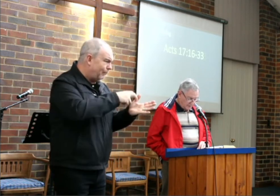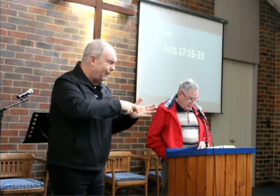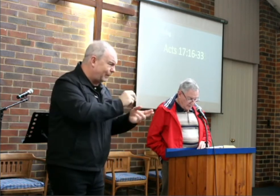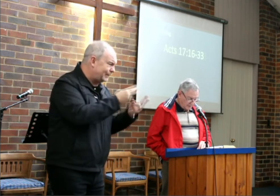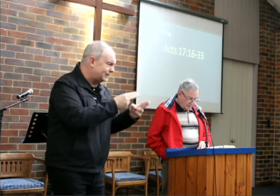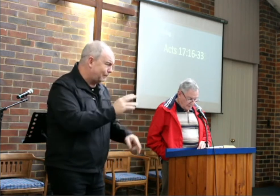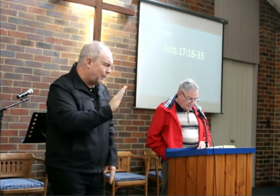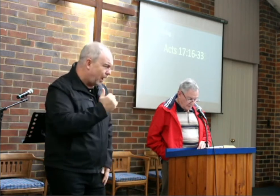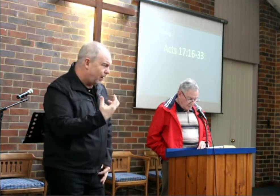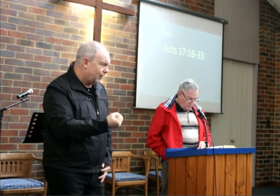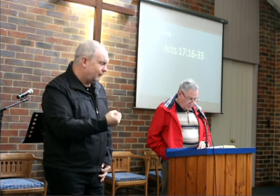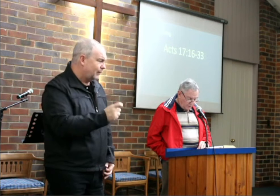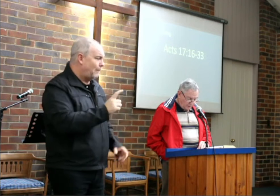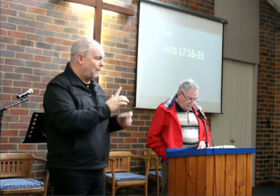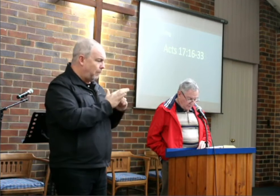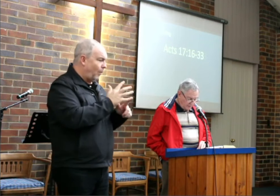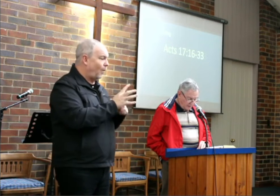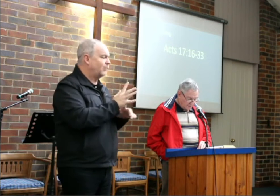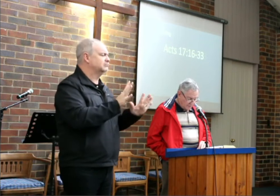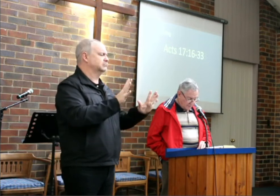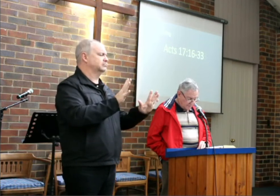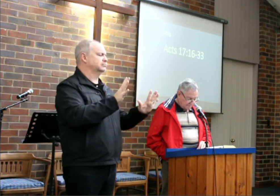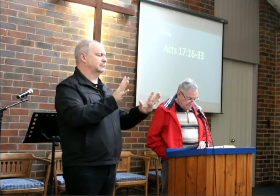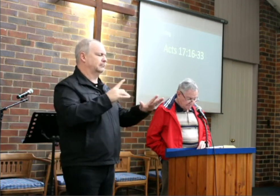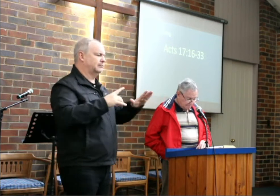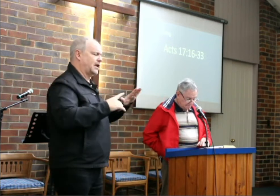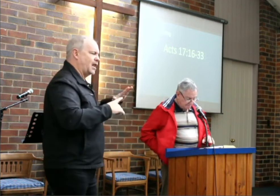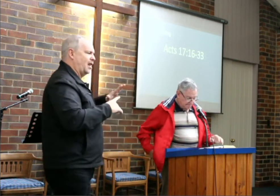At that, Paul left the council.